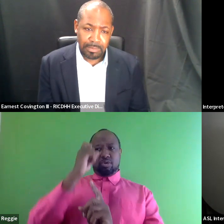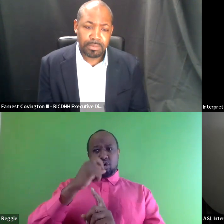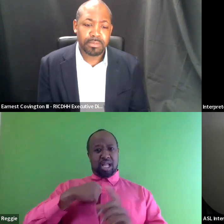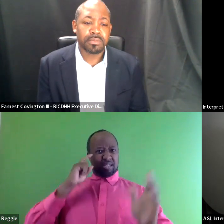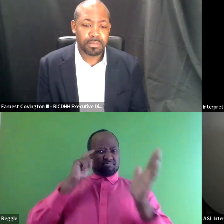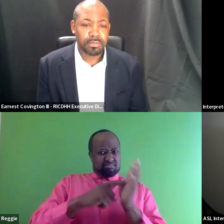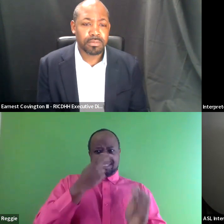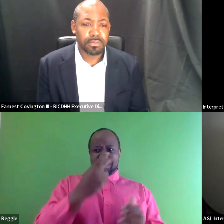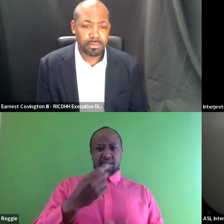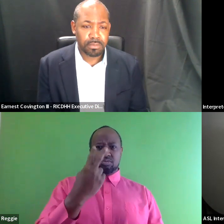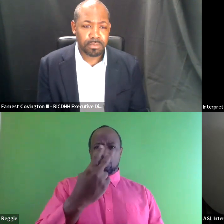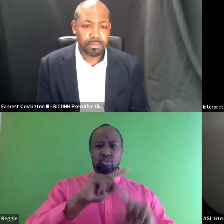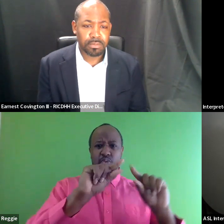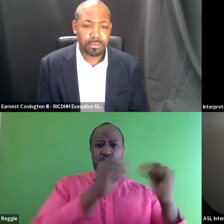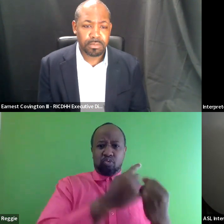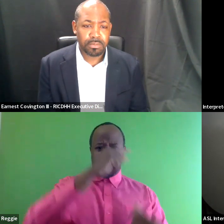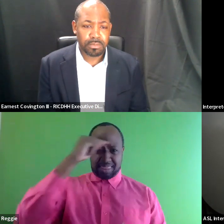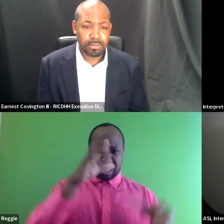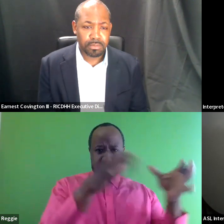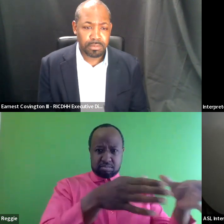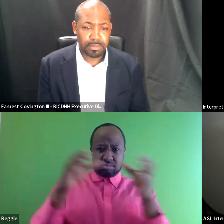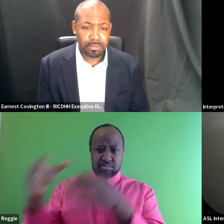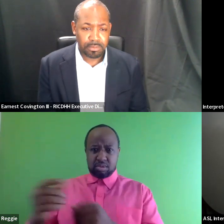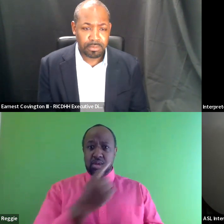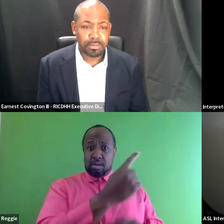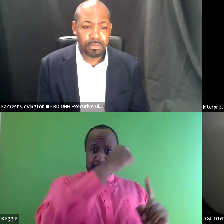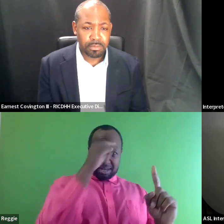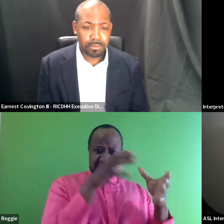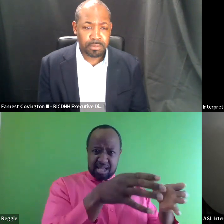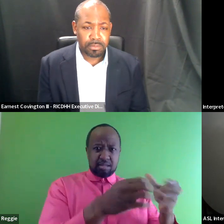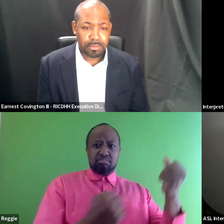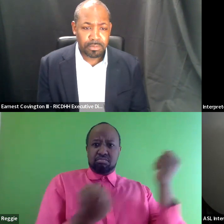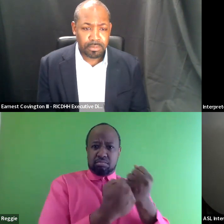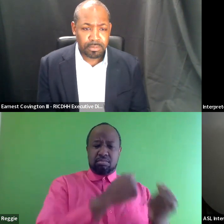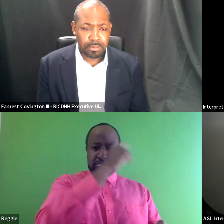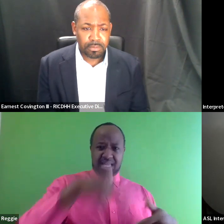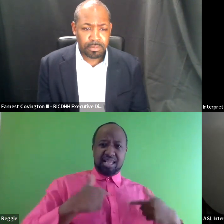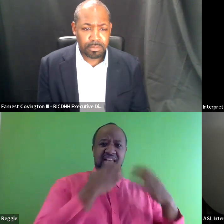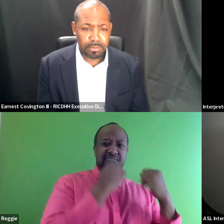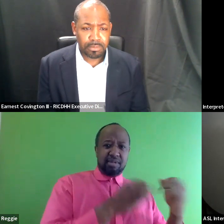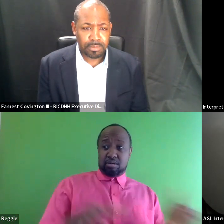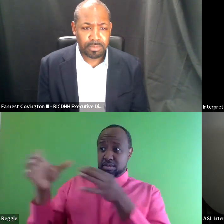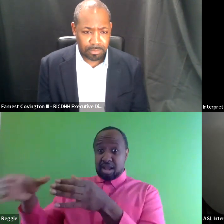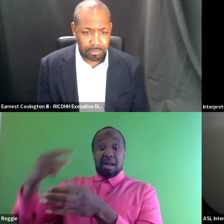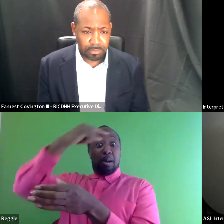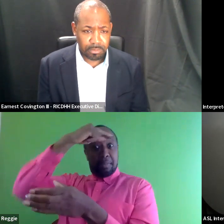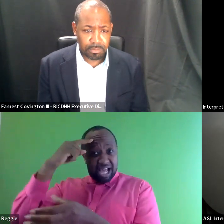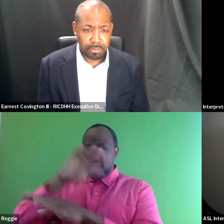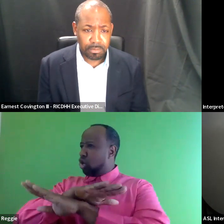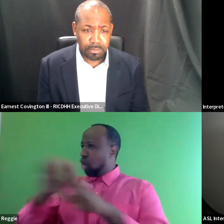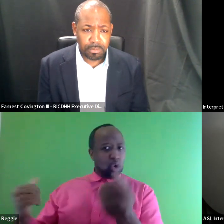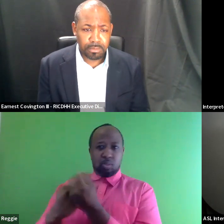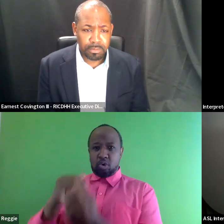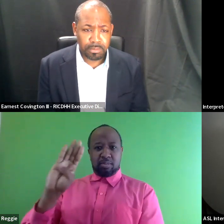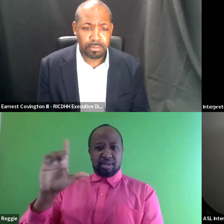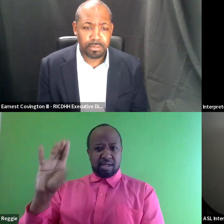for me, it was a pivotal moment. I saw two groups. There was a Black group advocating for Black